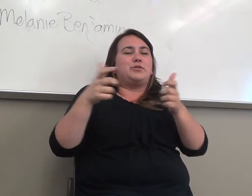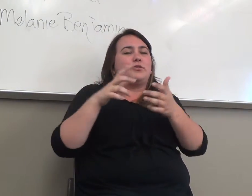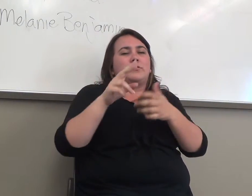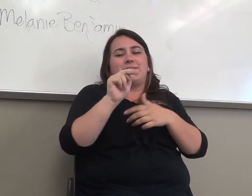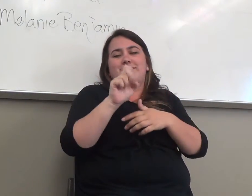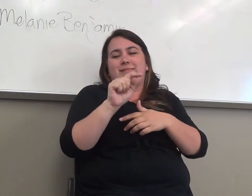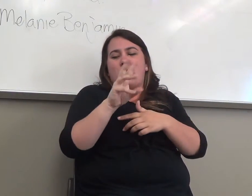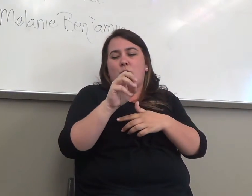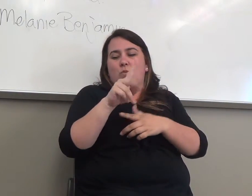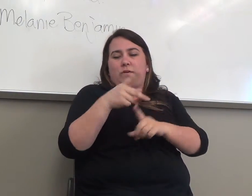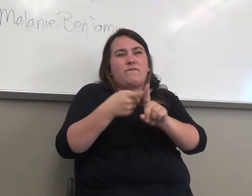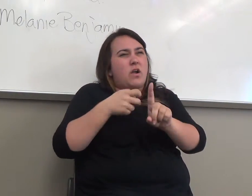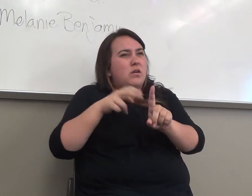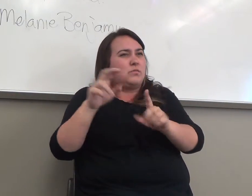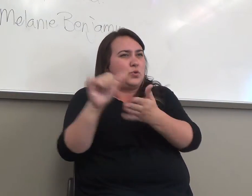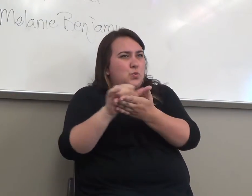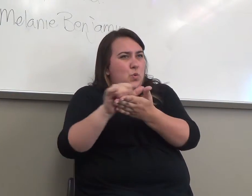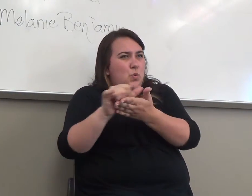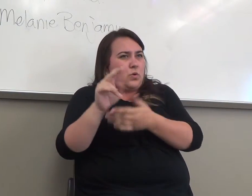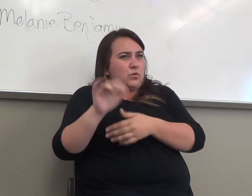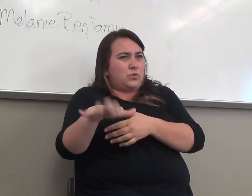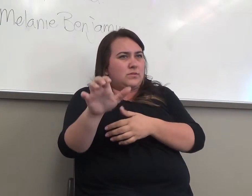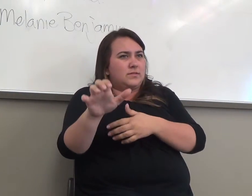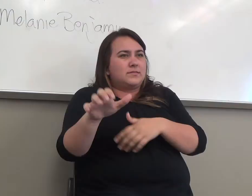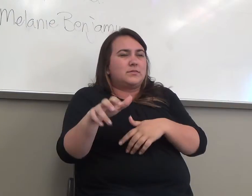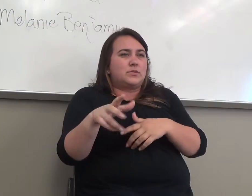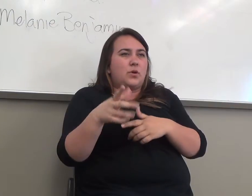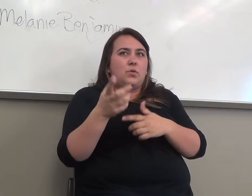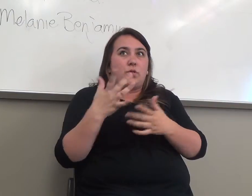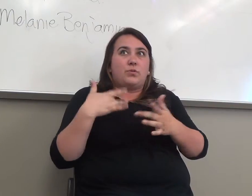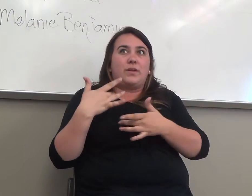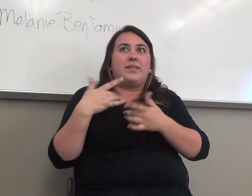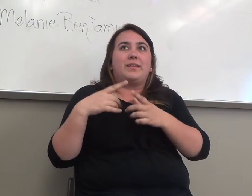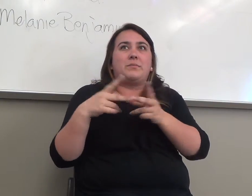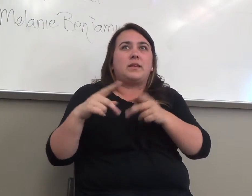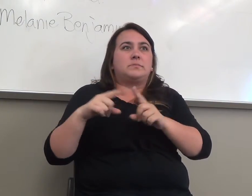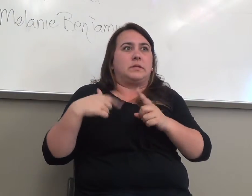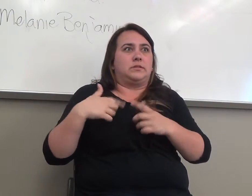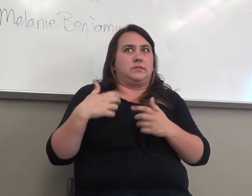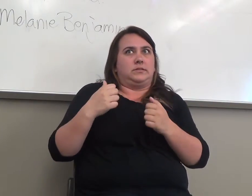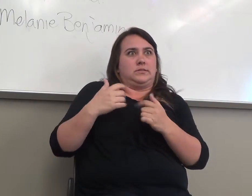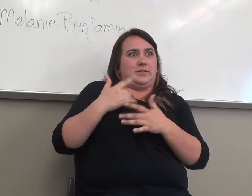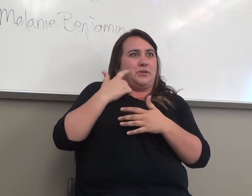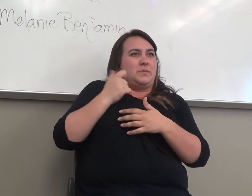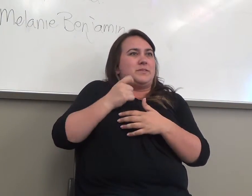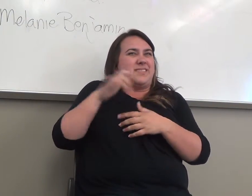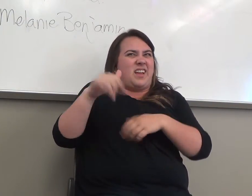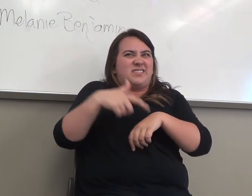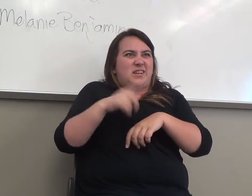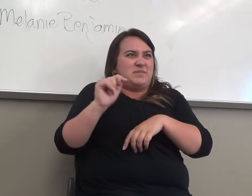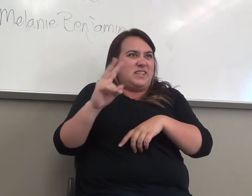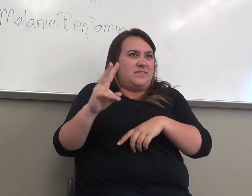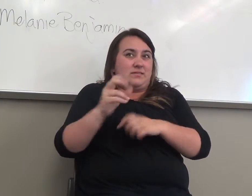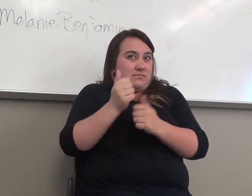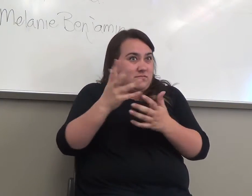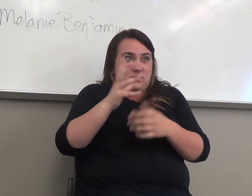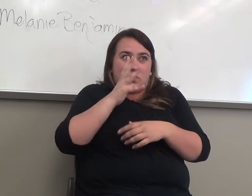not true anymore. A thrilling destination, yet daunting, because few women in TV, when she first started, rose